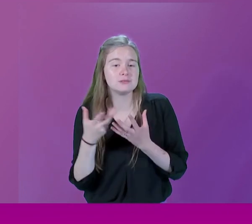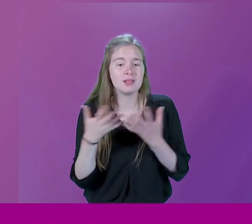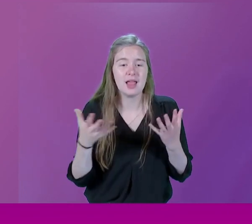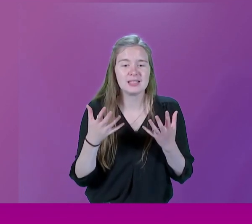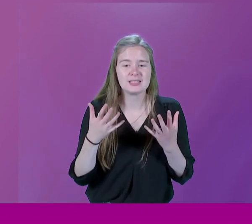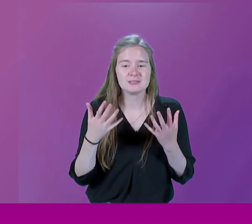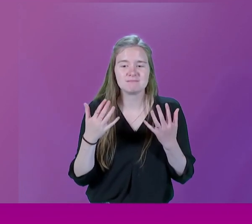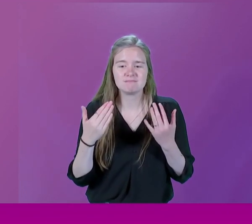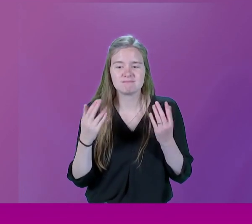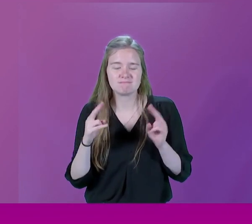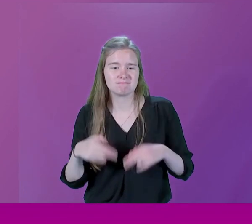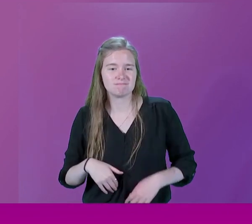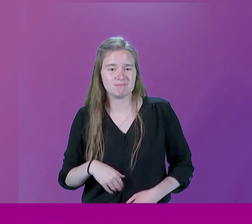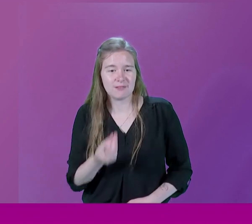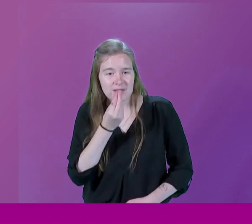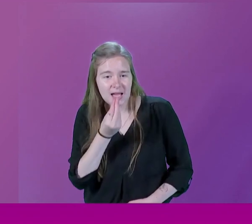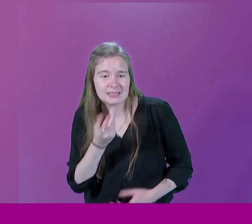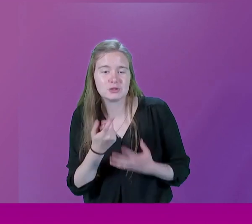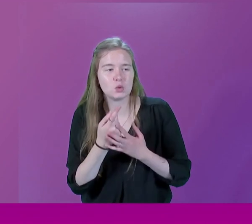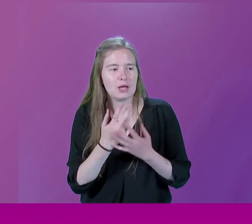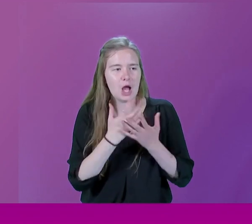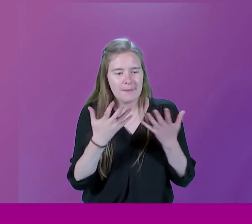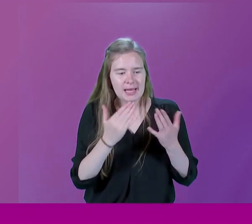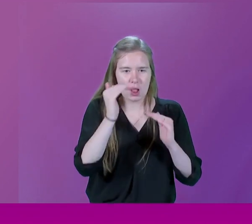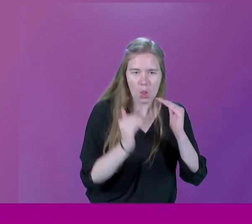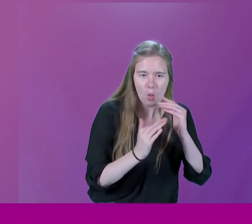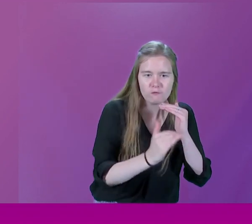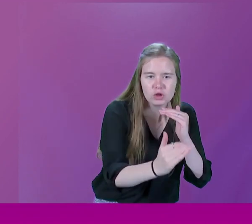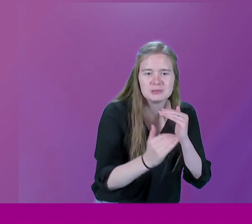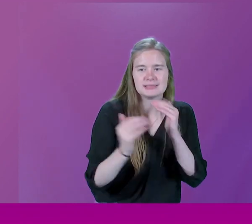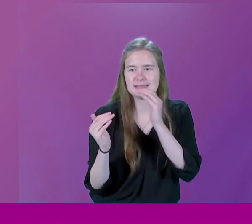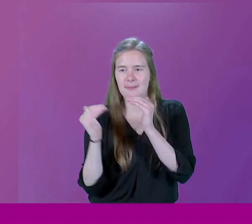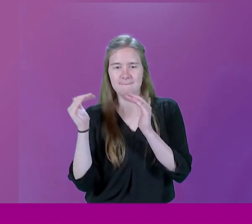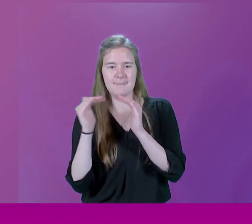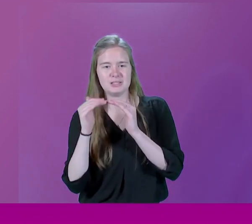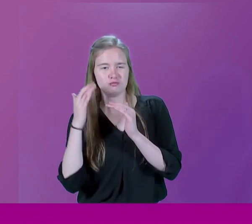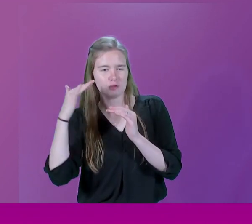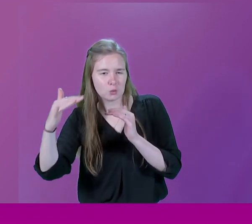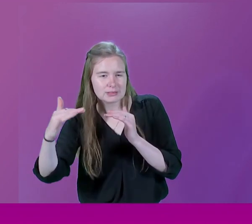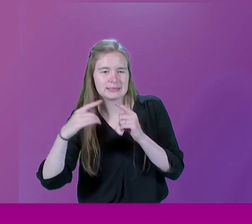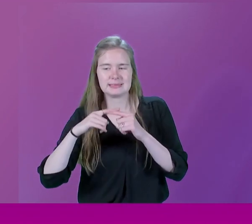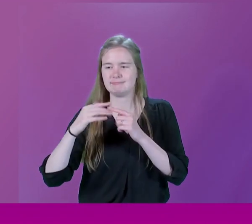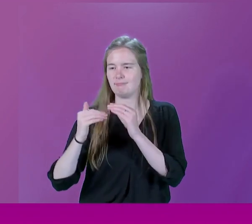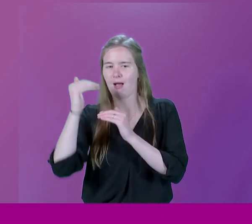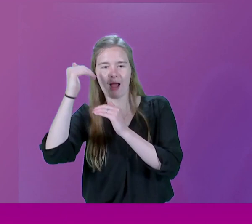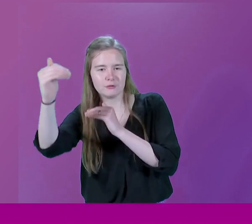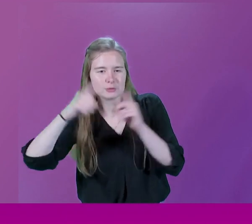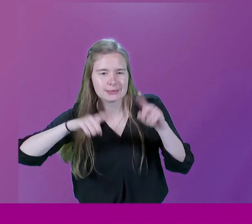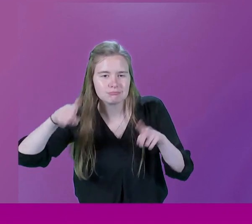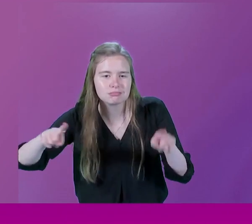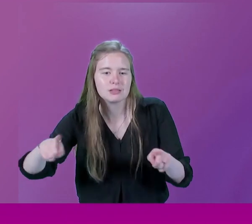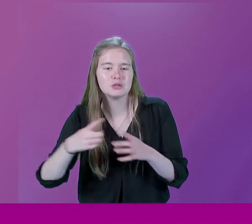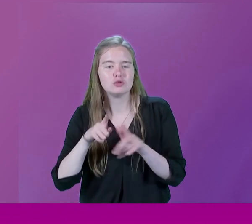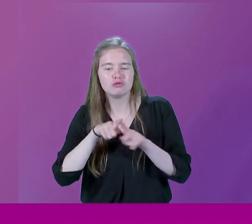think of sound like a diet, So how much low frequencies do you have? How much mid frequencies do you have? How much high frequencies do you have? So